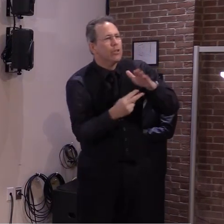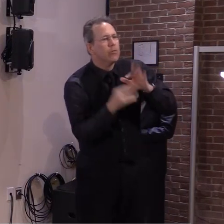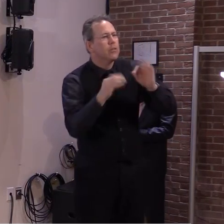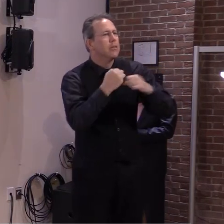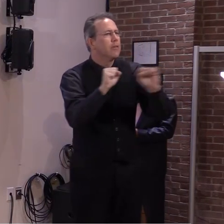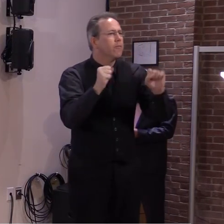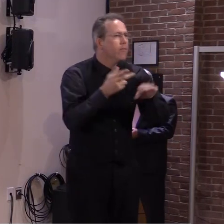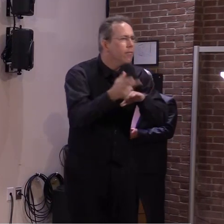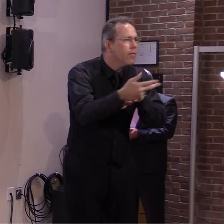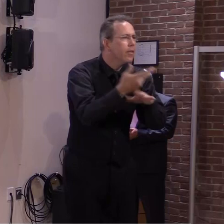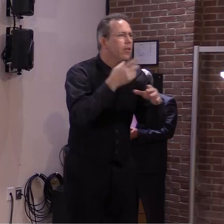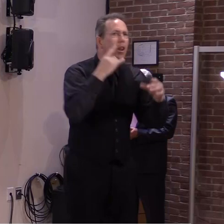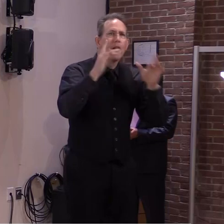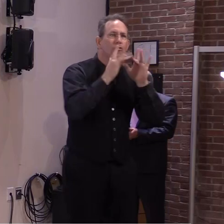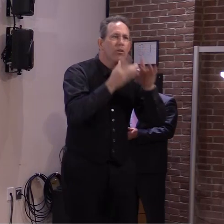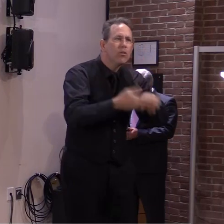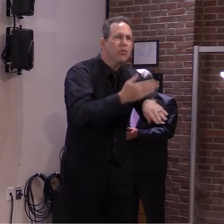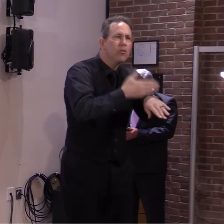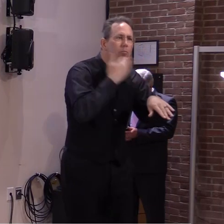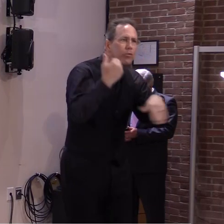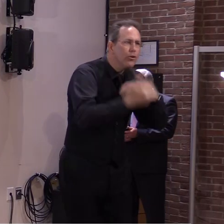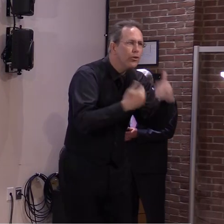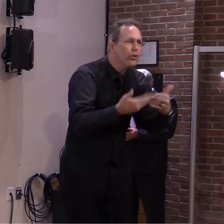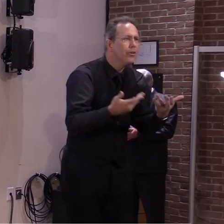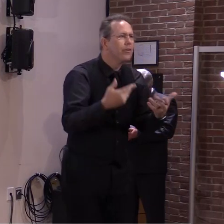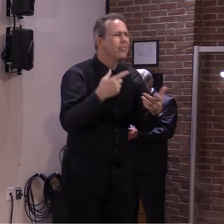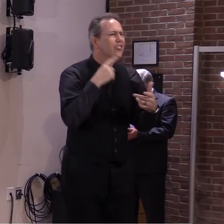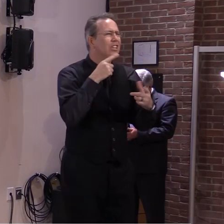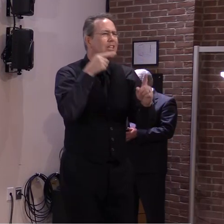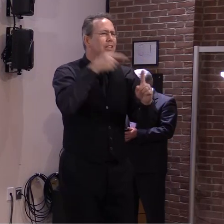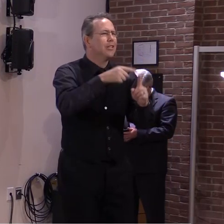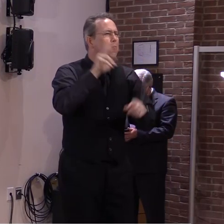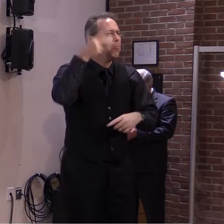It shouldn't be a partisan issue about how we pay for it.